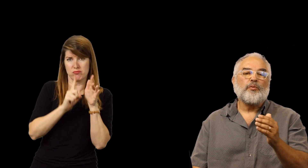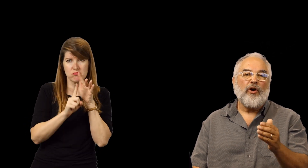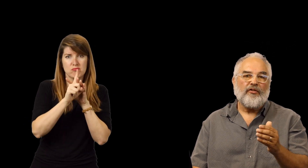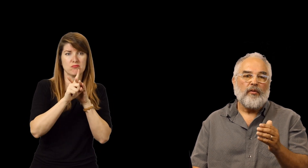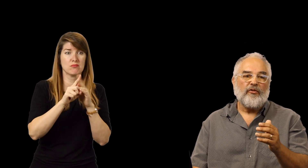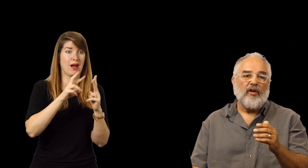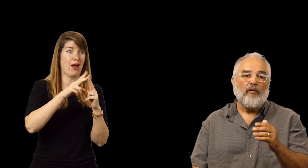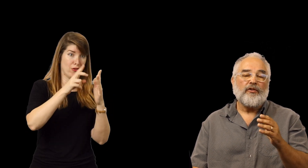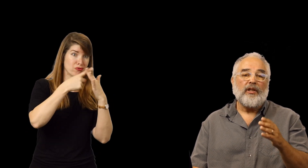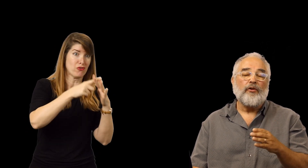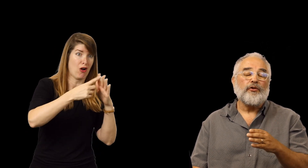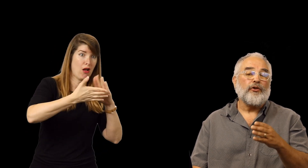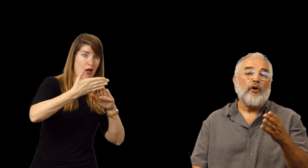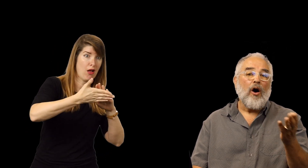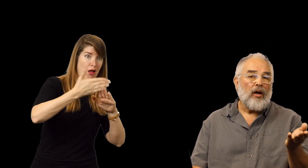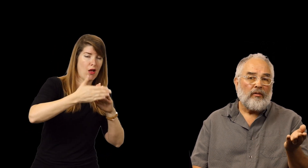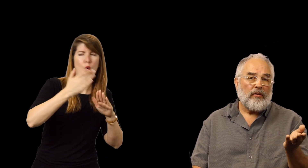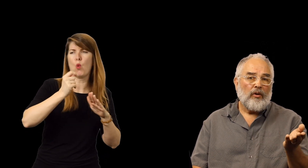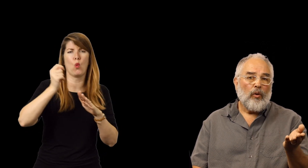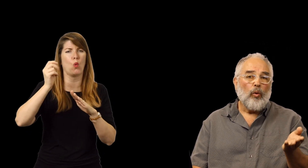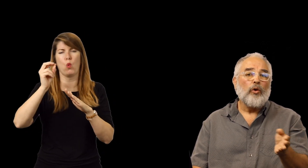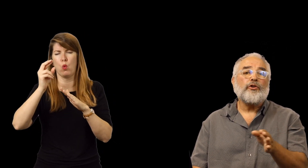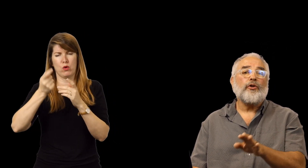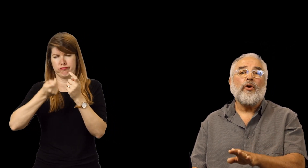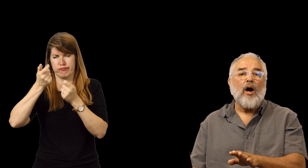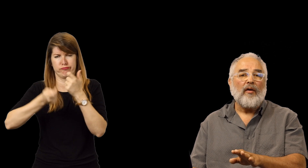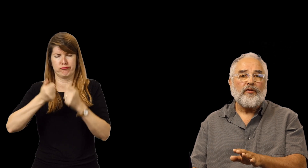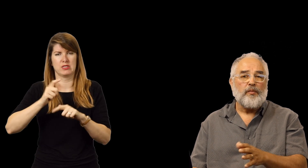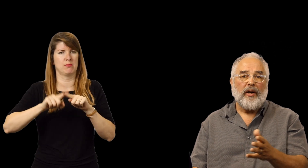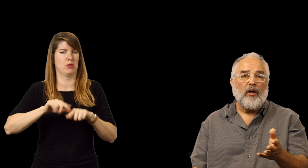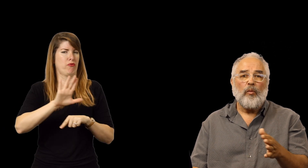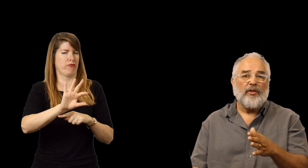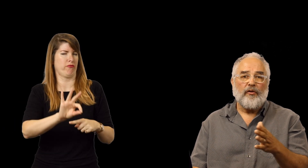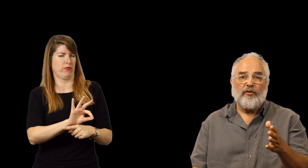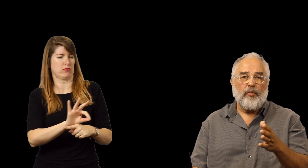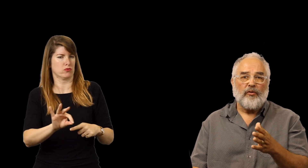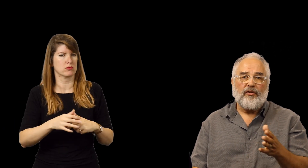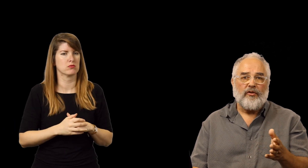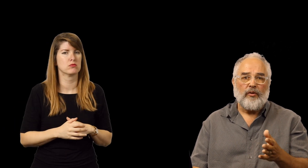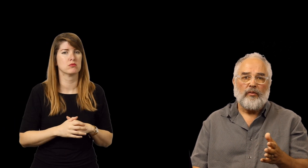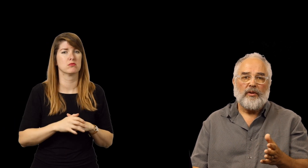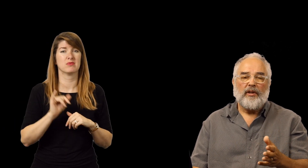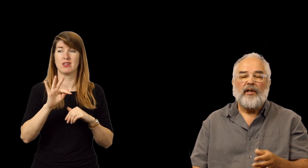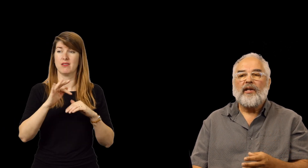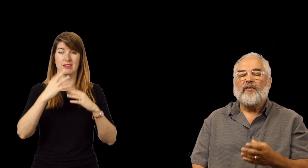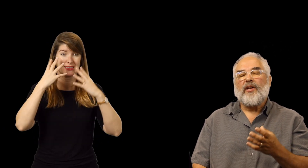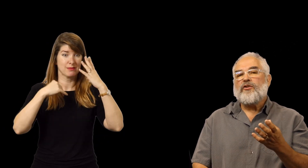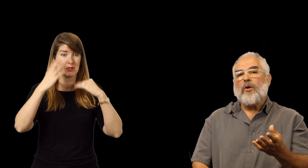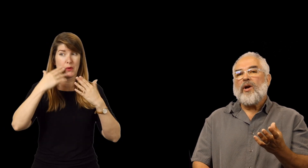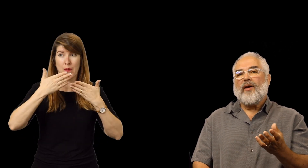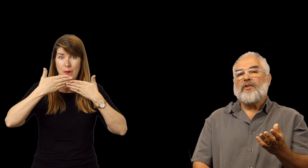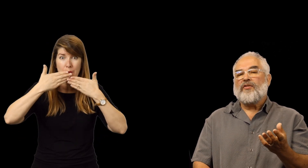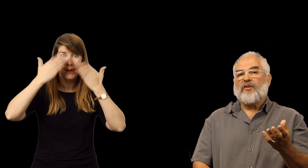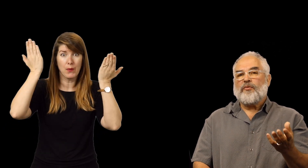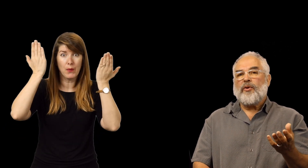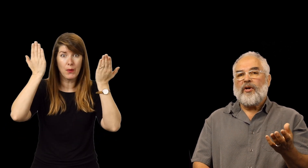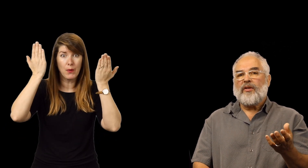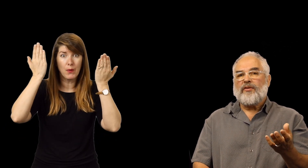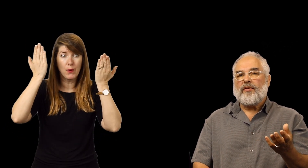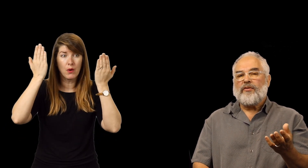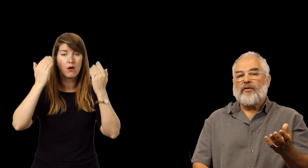to express themselves, to either turn on or turn off, depending on what they're supposed to do. If they don't have